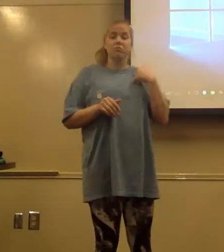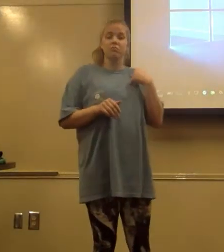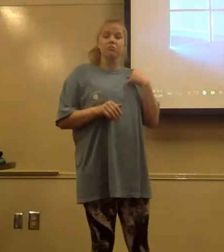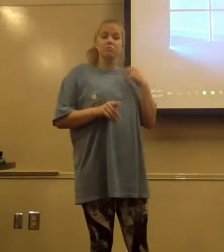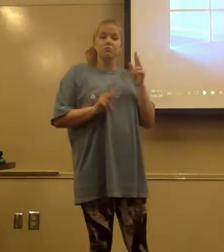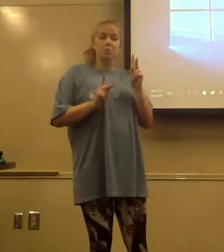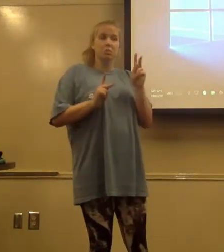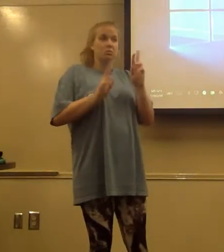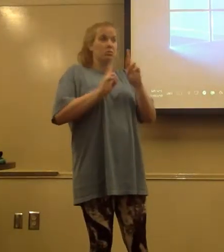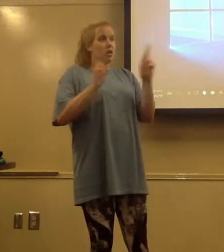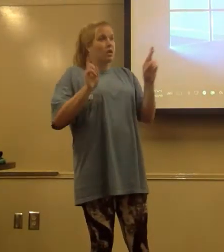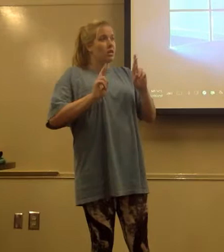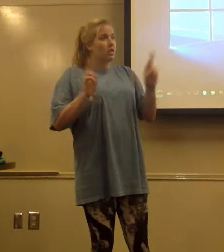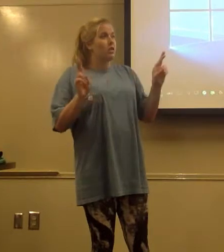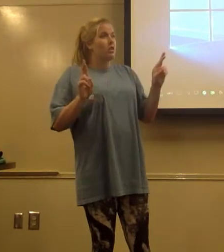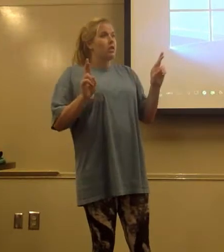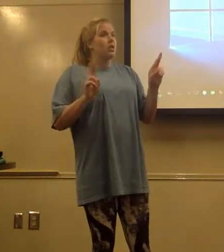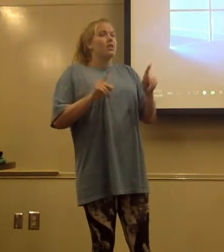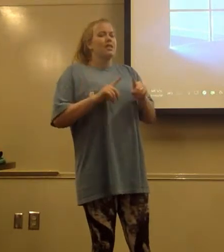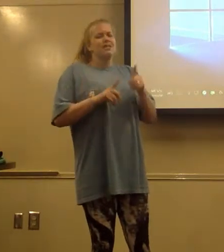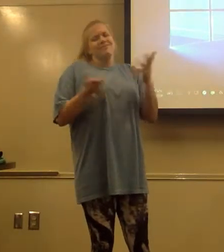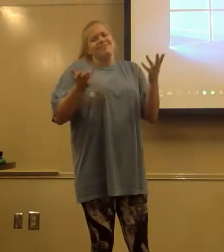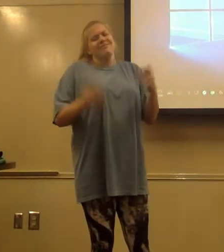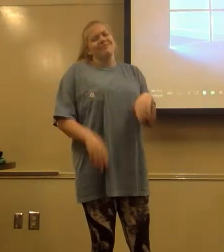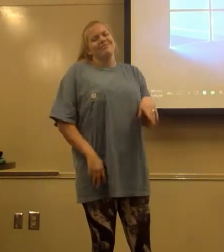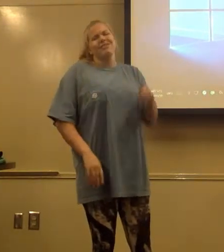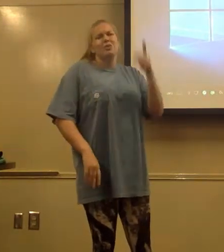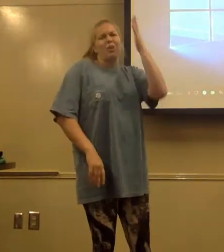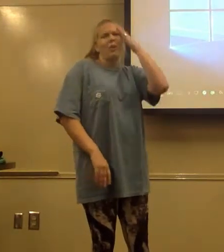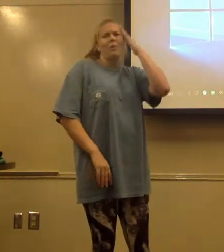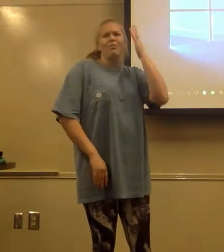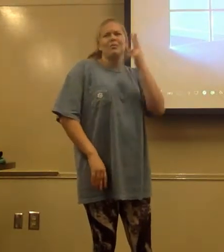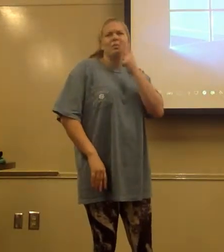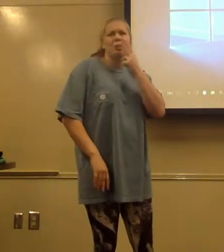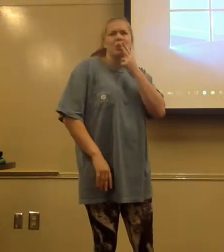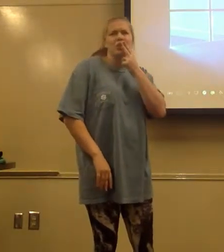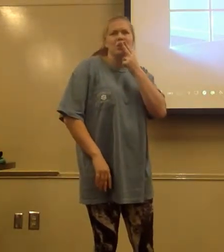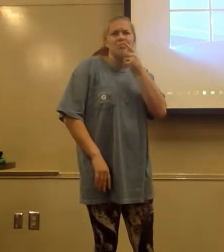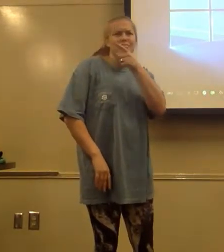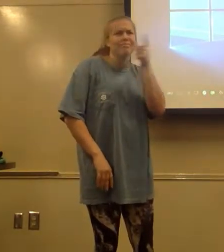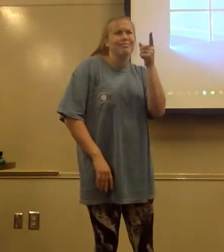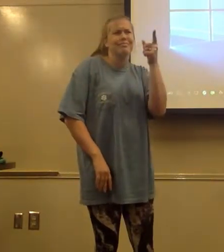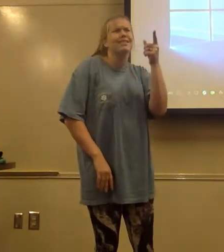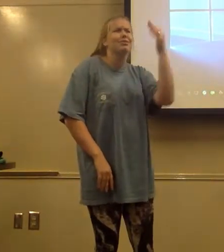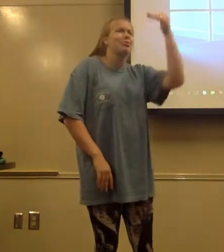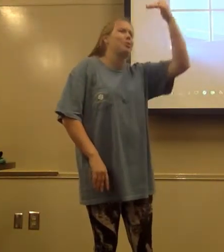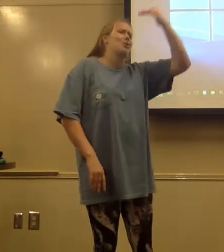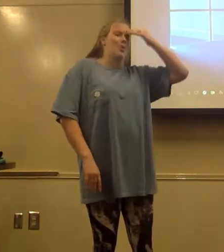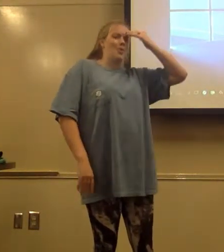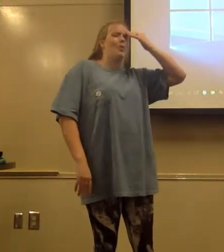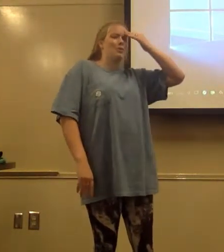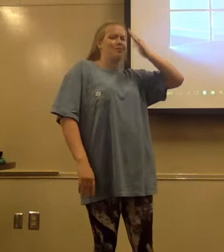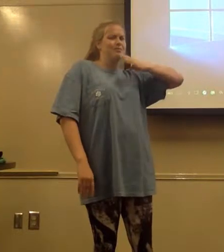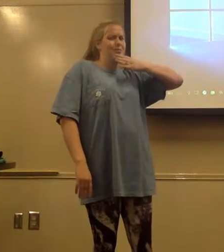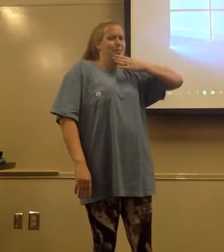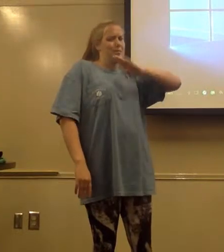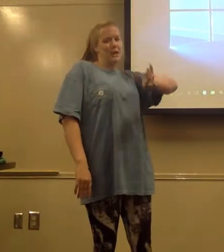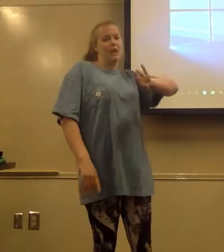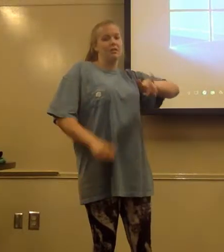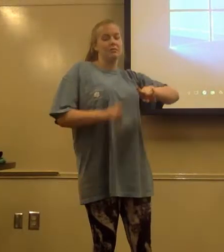are still people who are smoking cigarettes. I mean, who to this day doesn't know that smoking's bad, right? But there's been this tremendous drop in smoking.